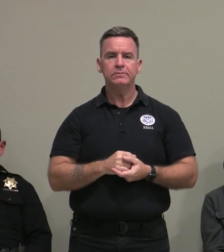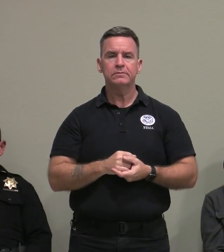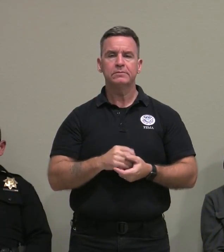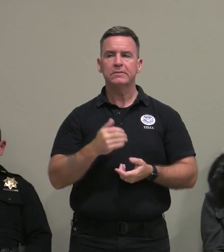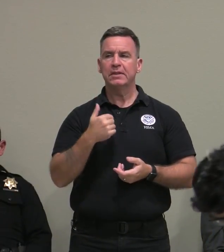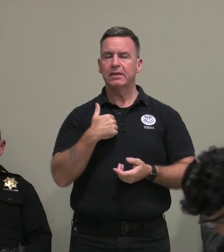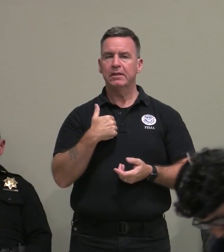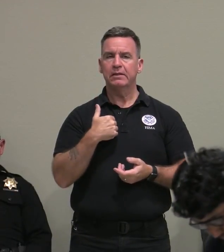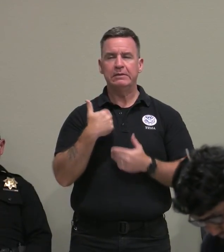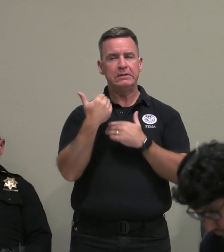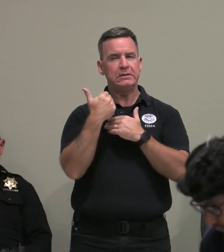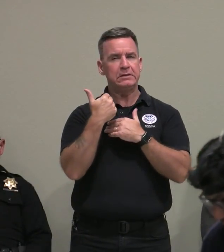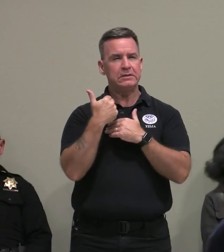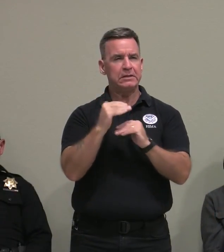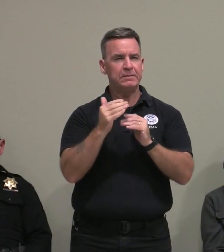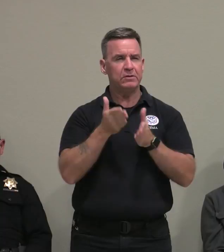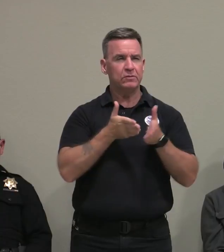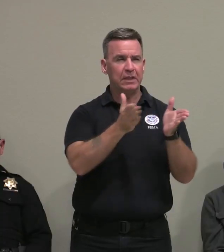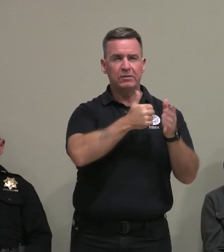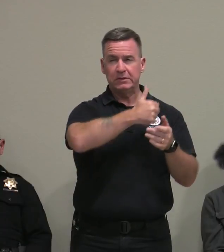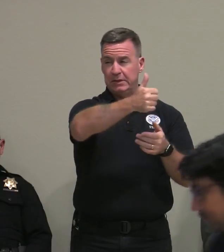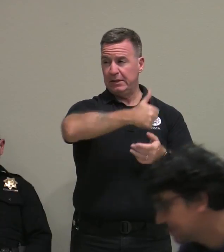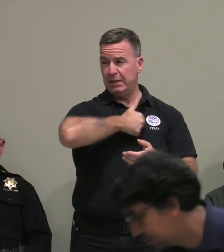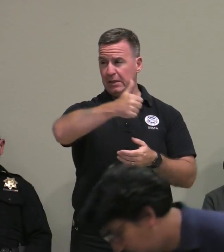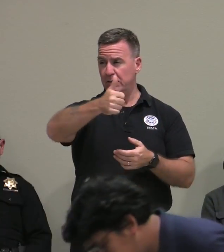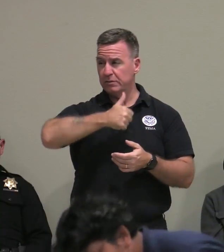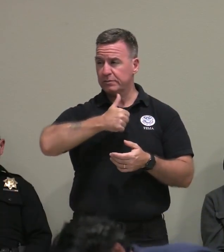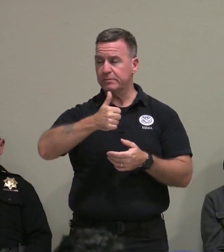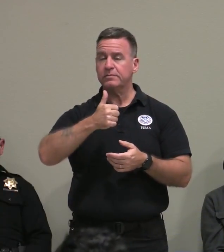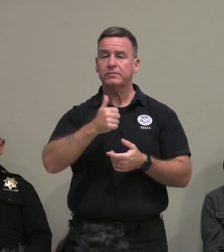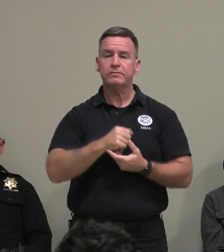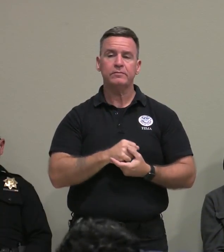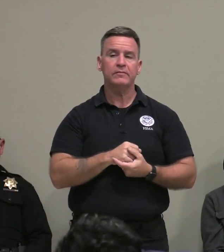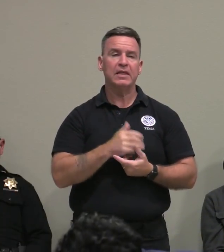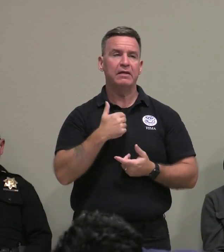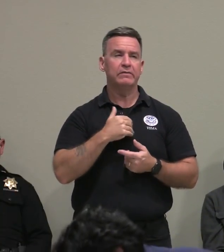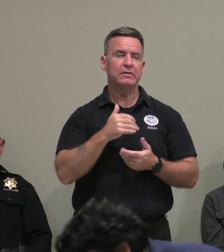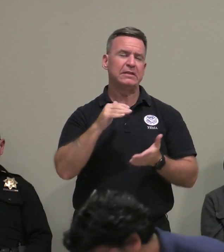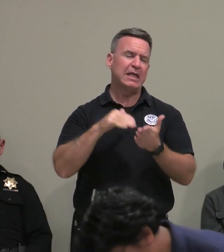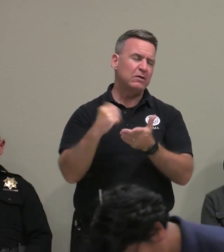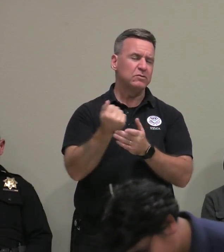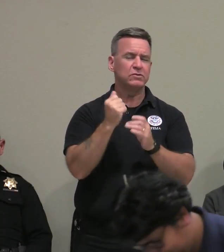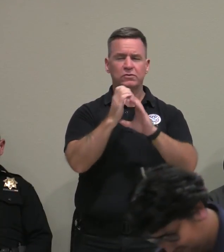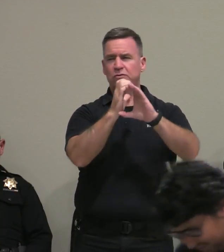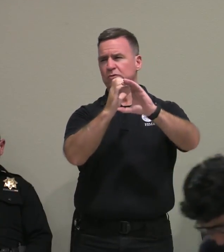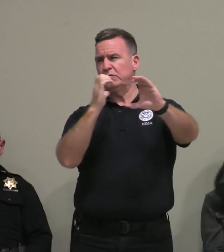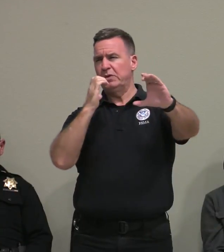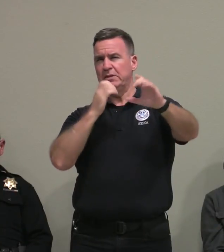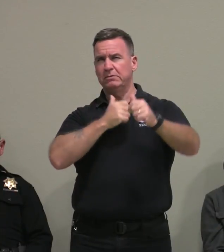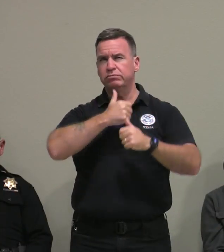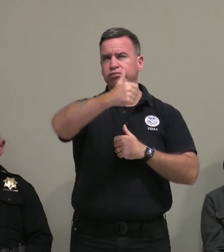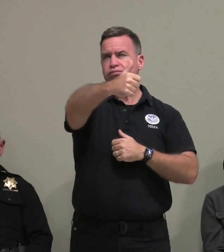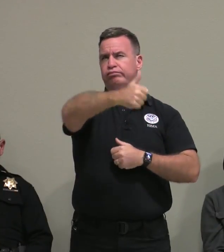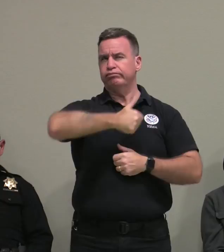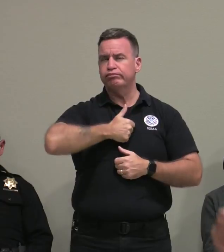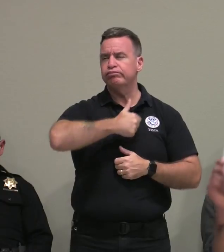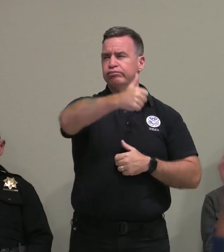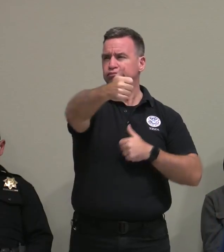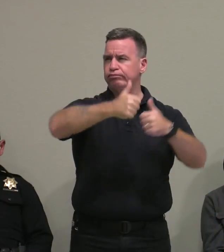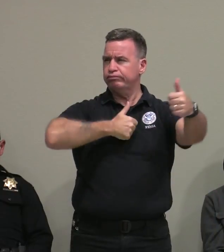There's limited routes in and out. We will have thousands of trucks that will be moving